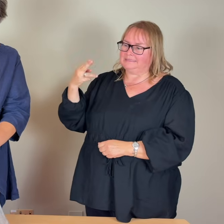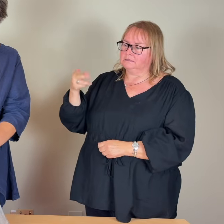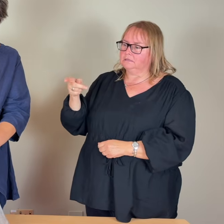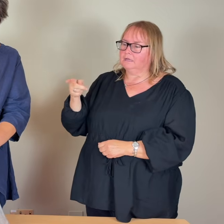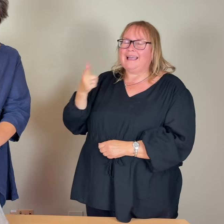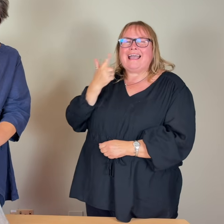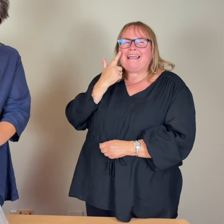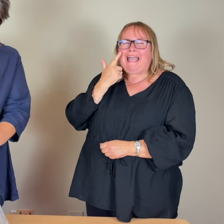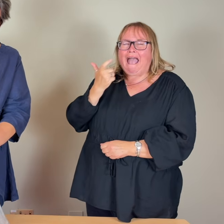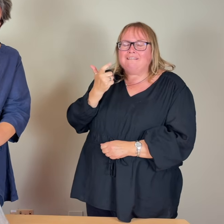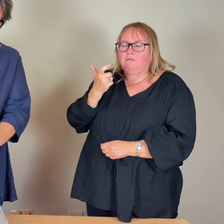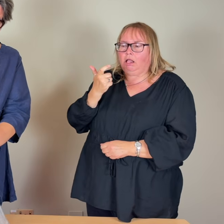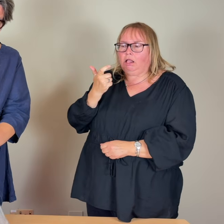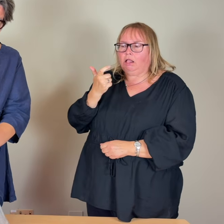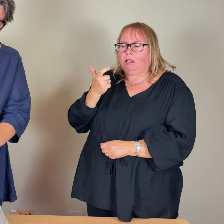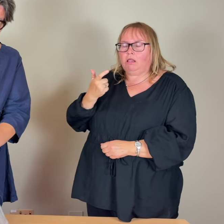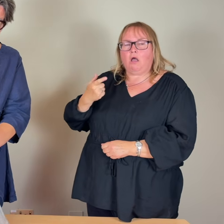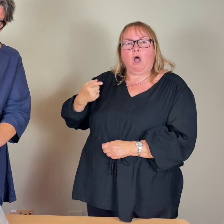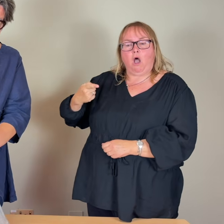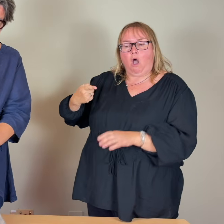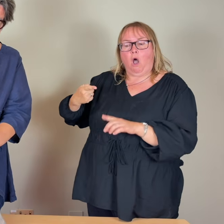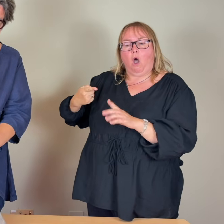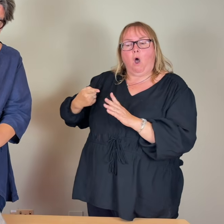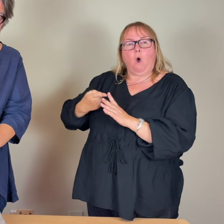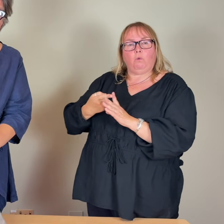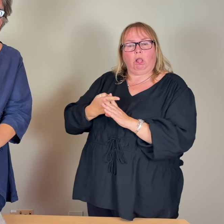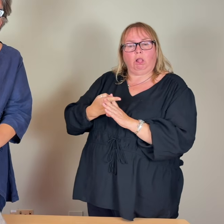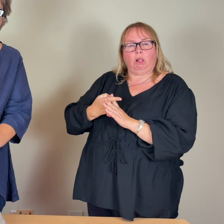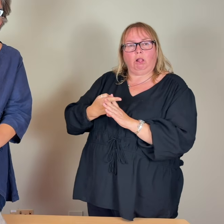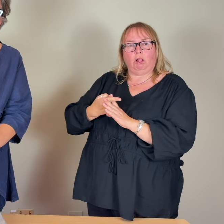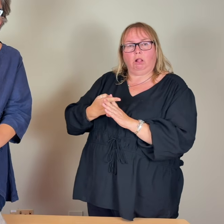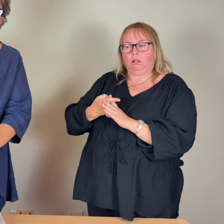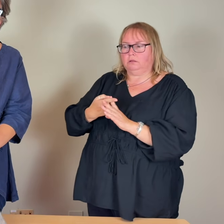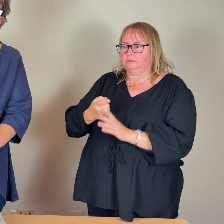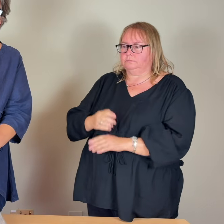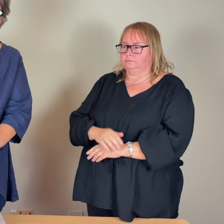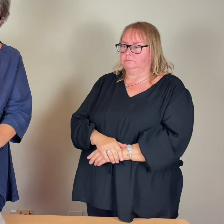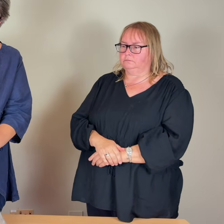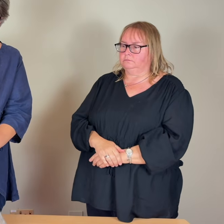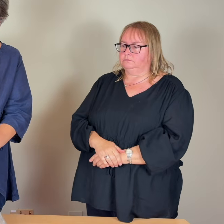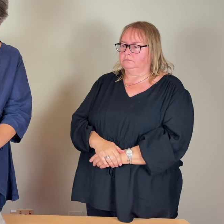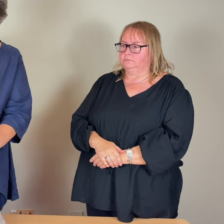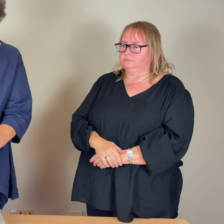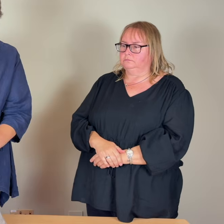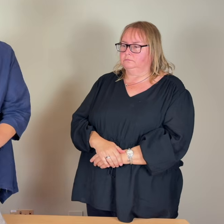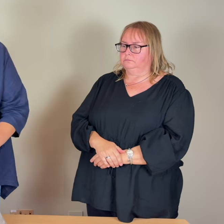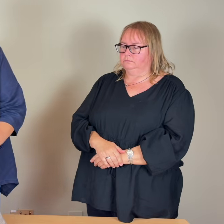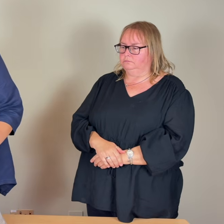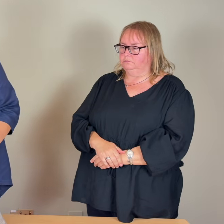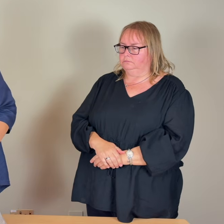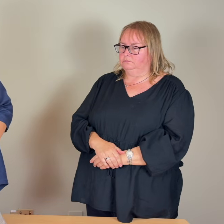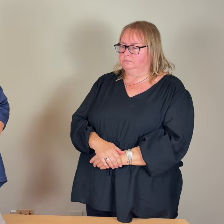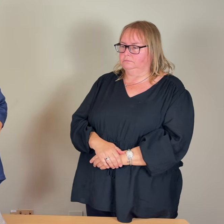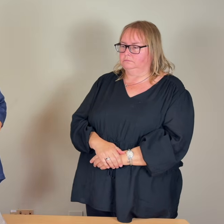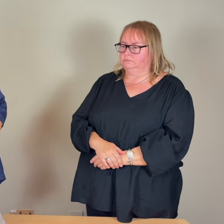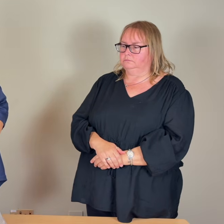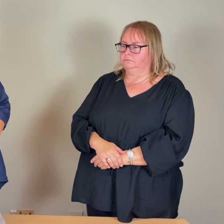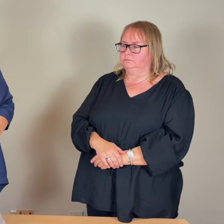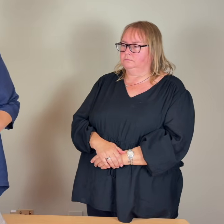and very carefully make a hole through the top of your lantern. Then you take it